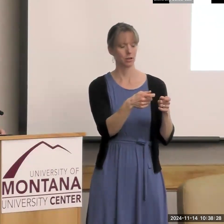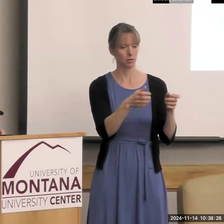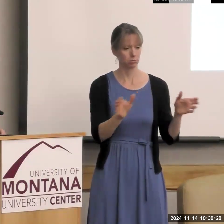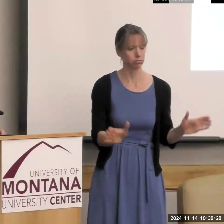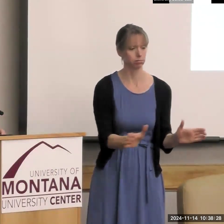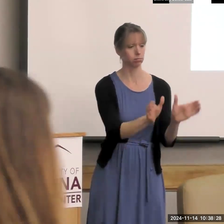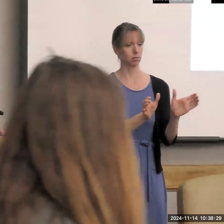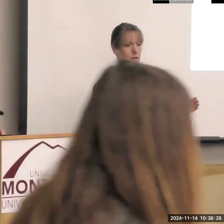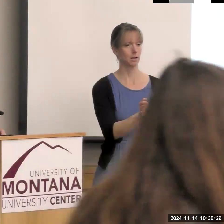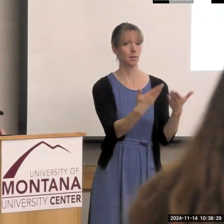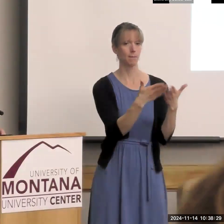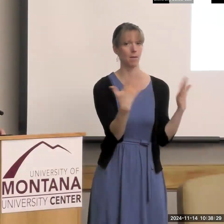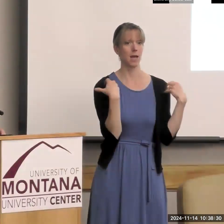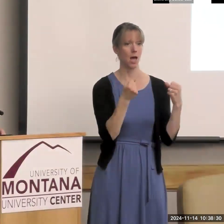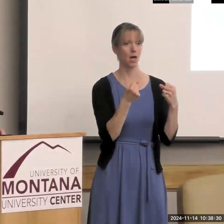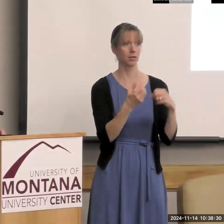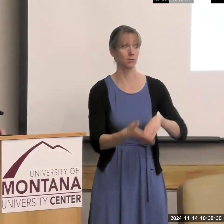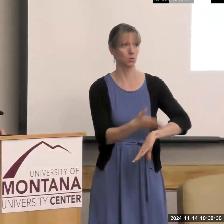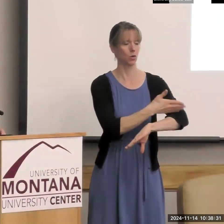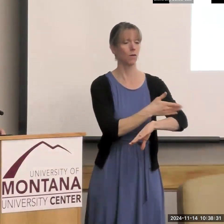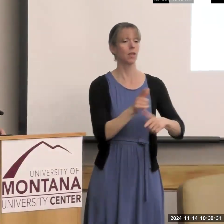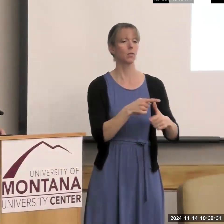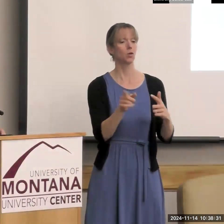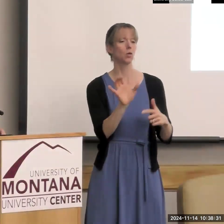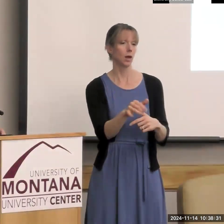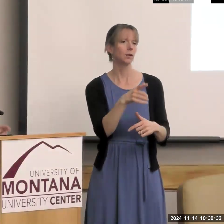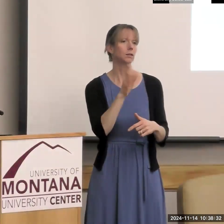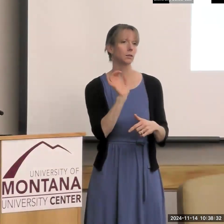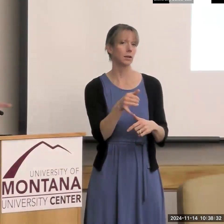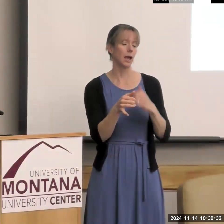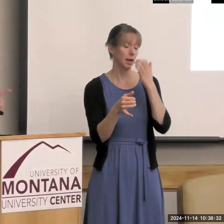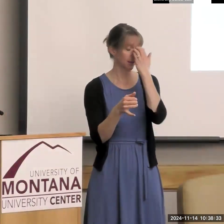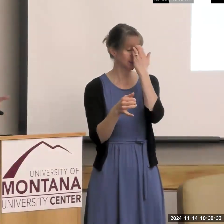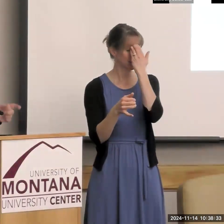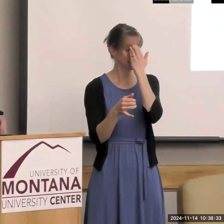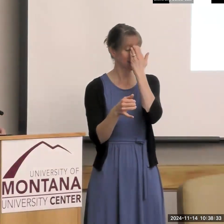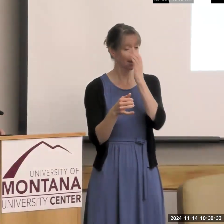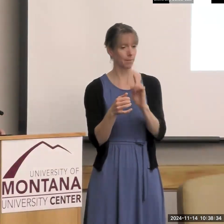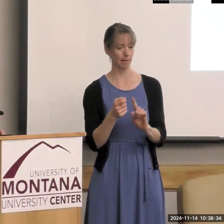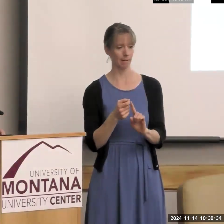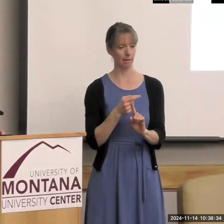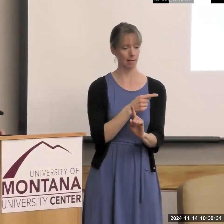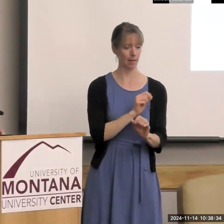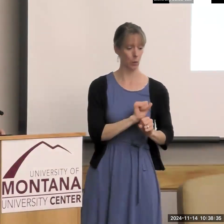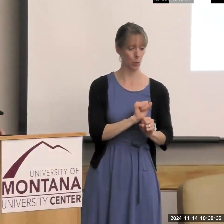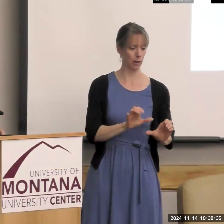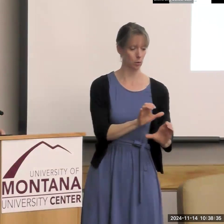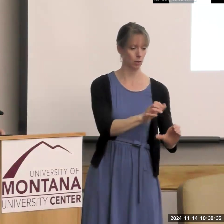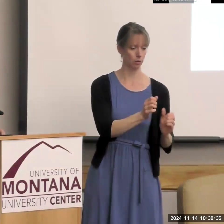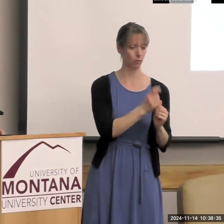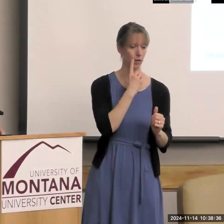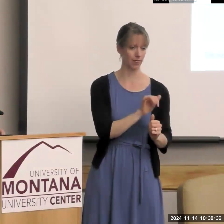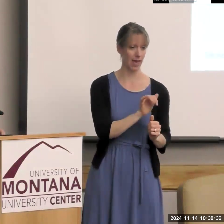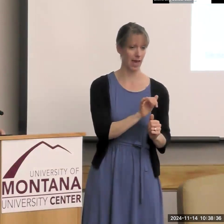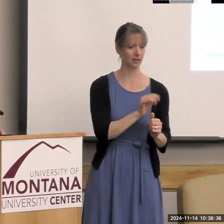forward, then I think we have a chance to do that. So that's one of the sort of asides I'm trying to do in serving on that